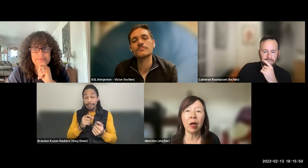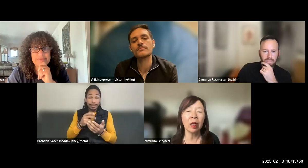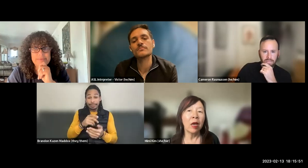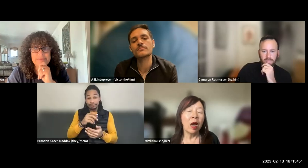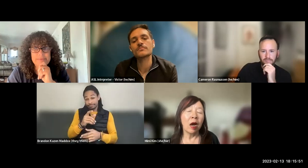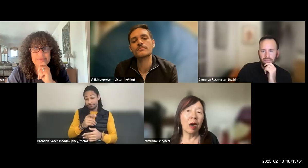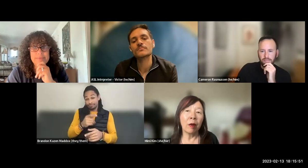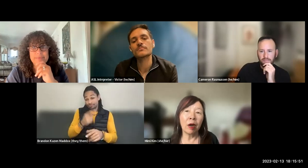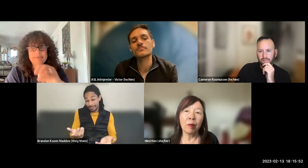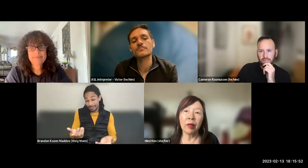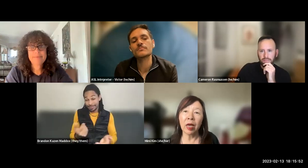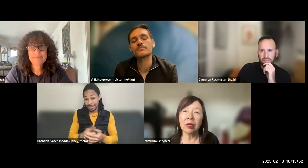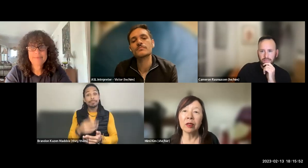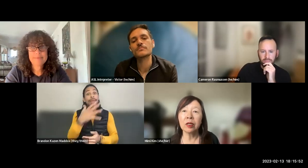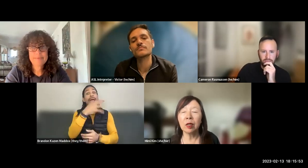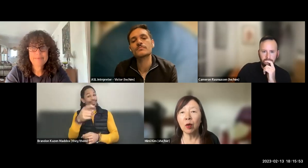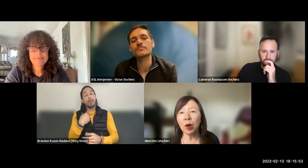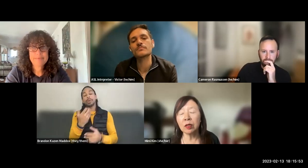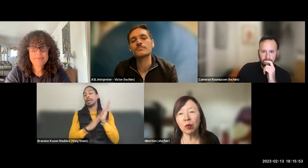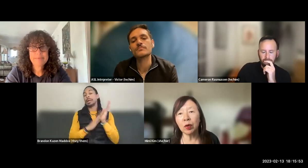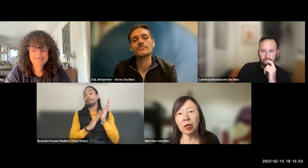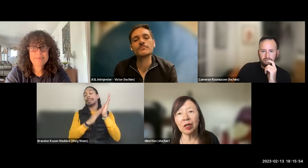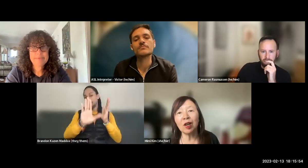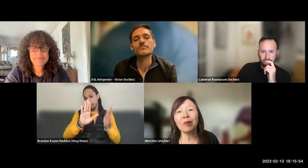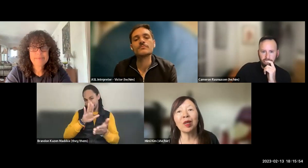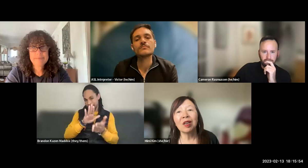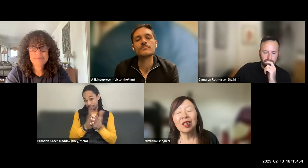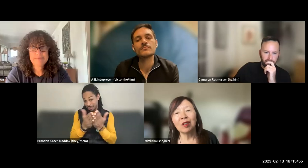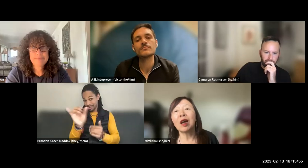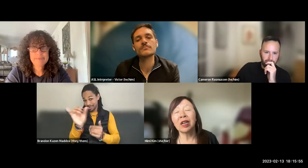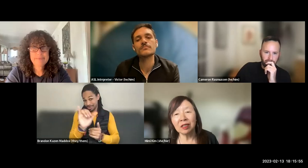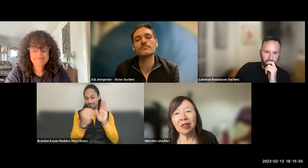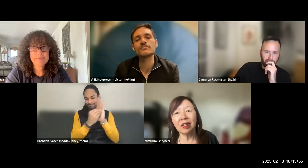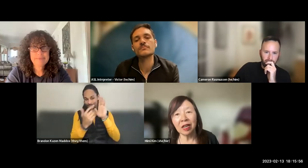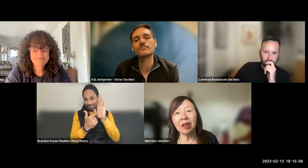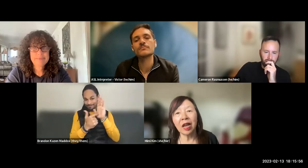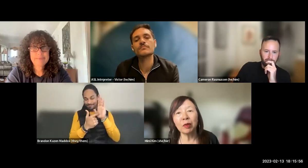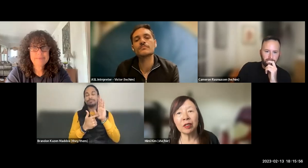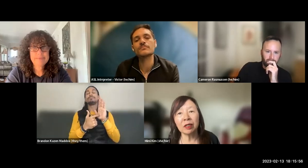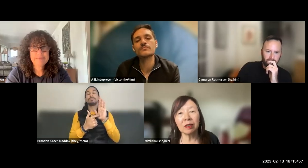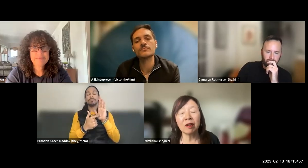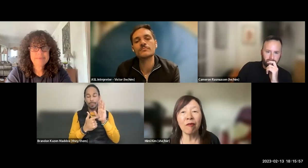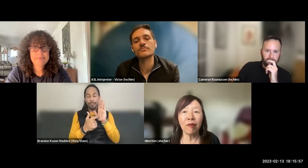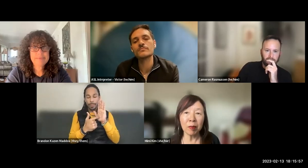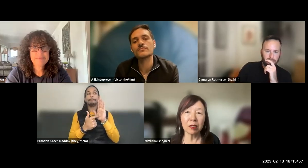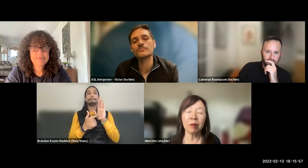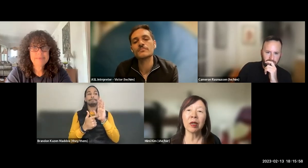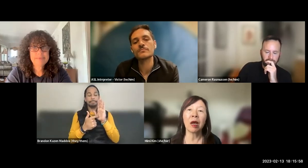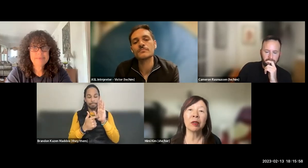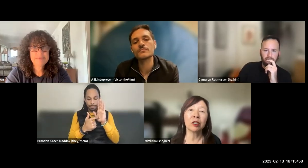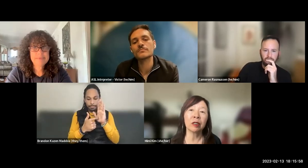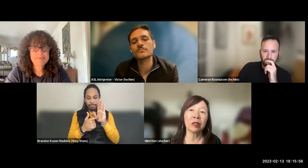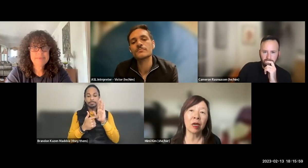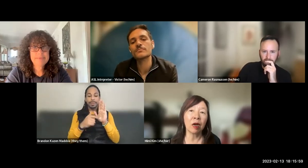so well. And that is the ways in which, again, abolitionist feminism